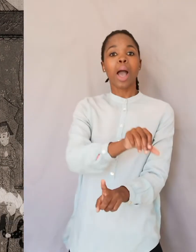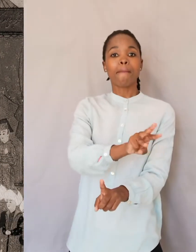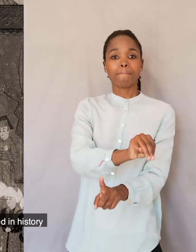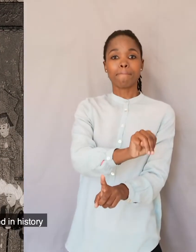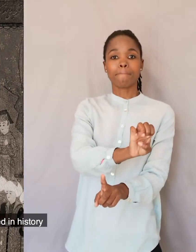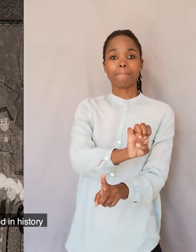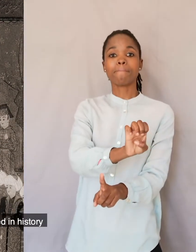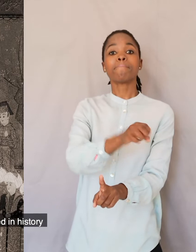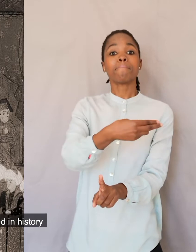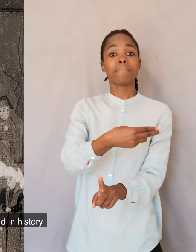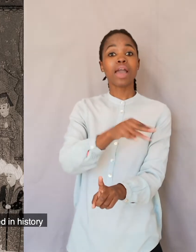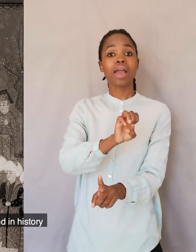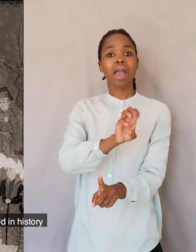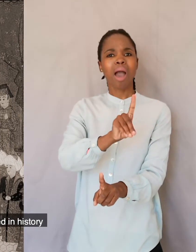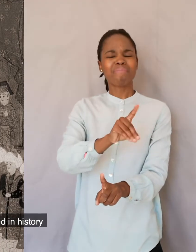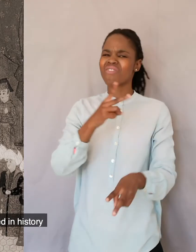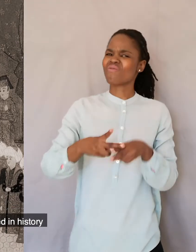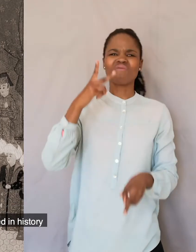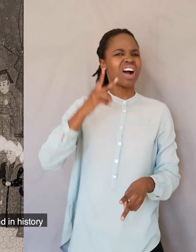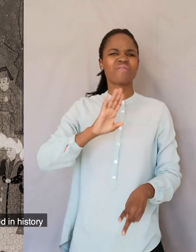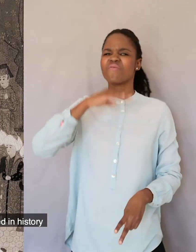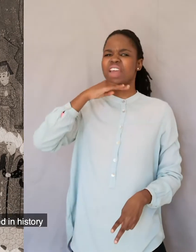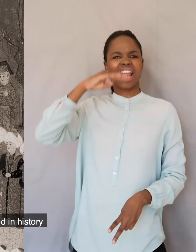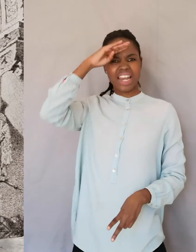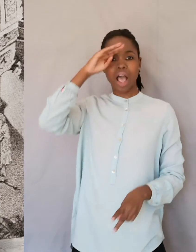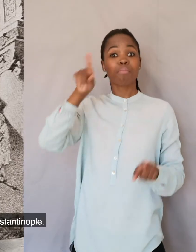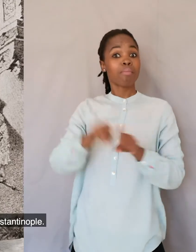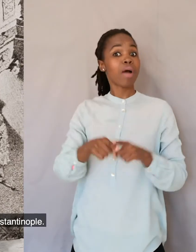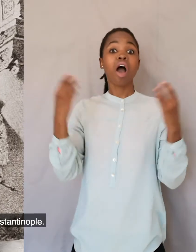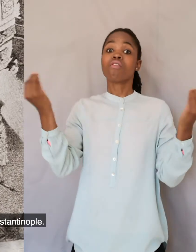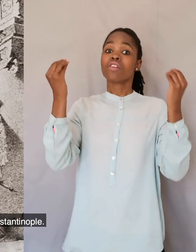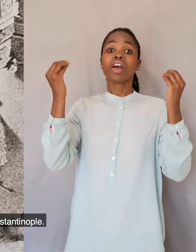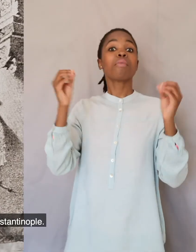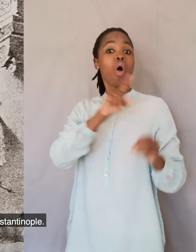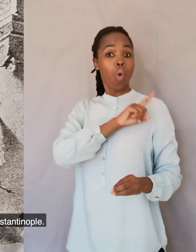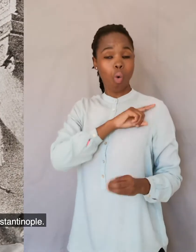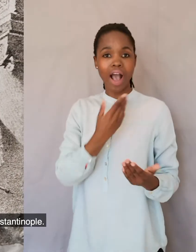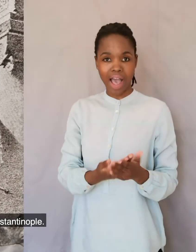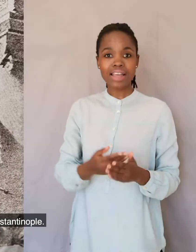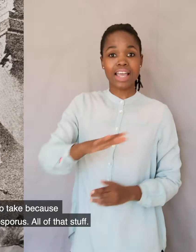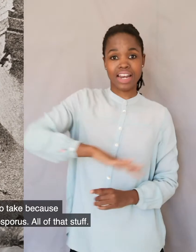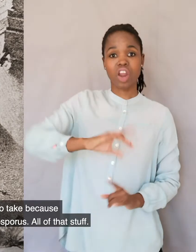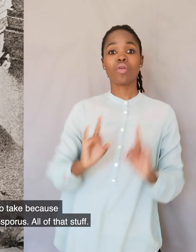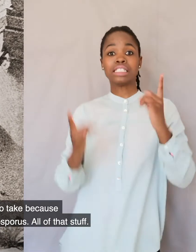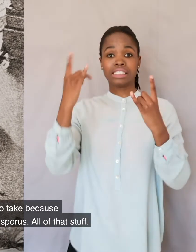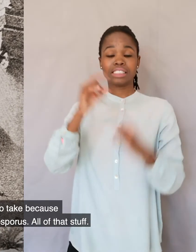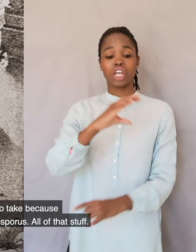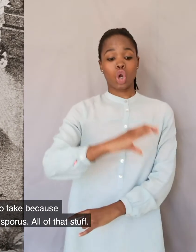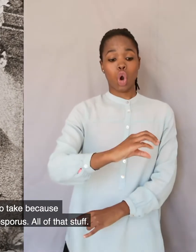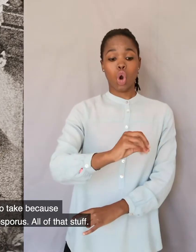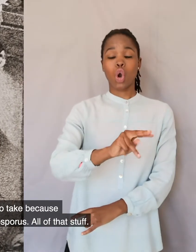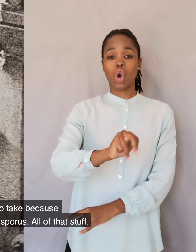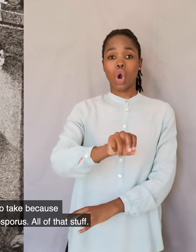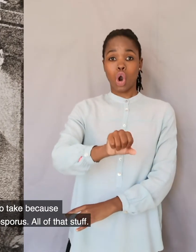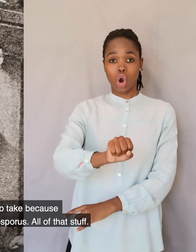Sultan. And he later on is revered in history as taking the city of Constantinople. Which was impossible